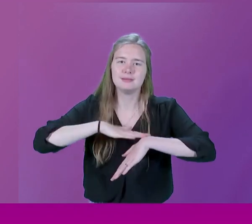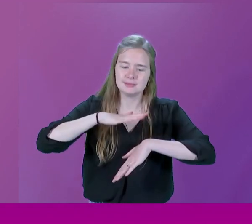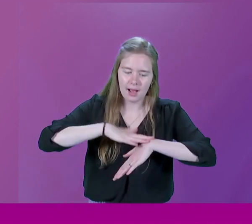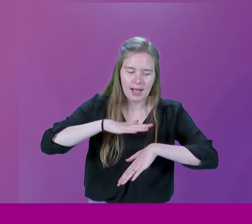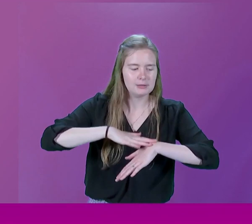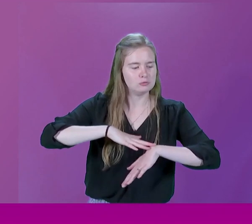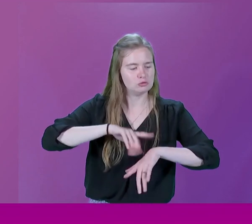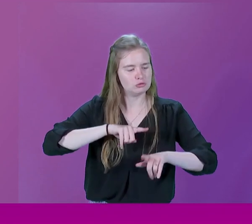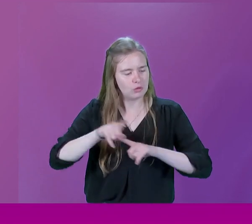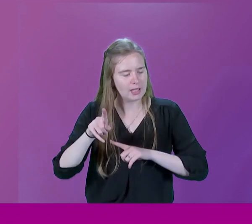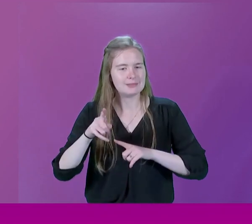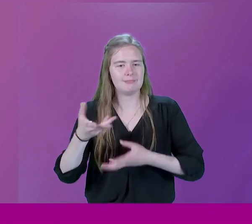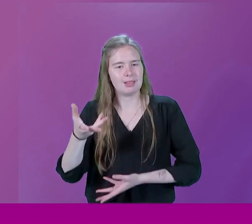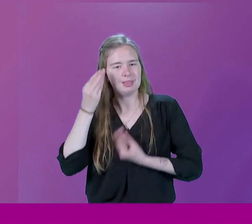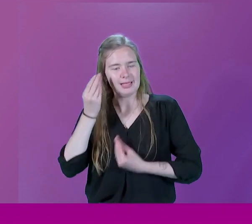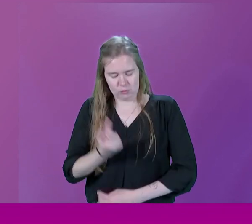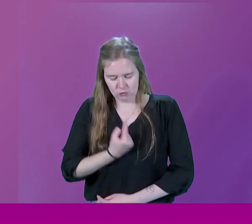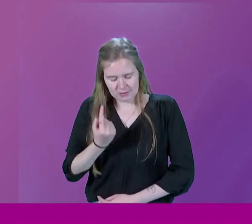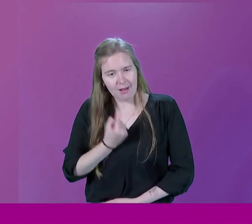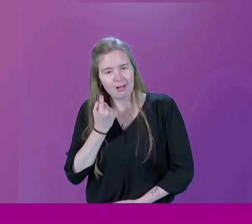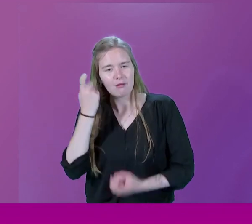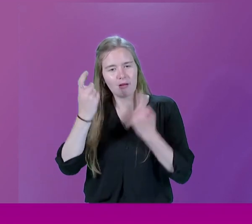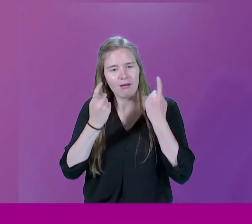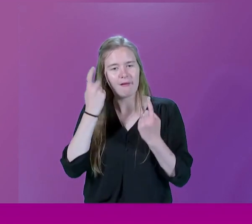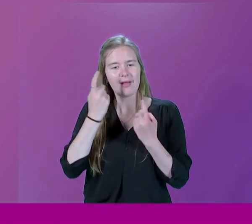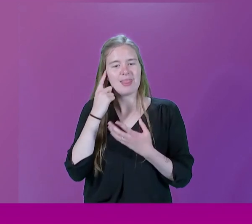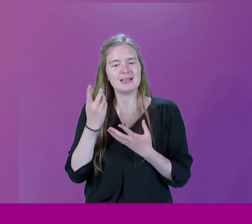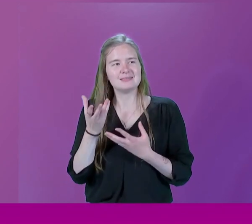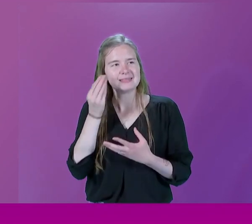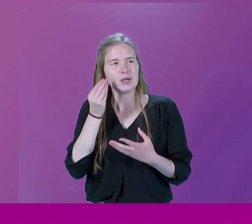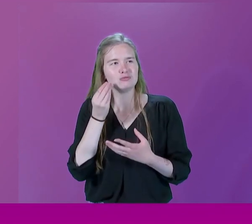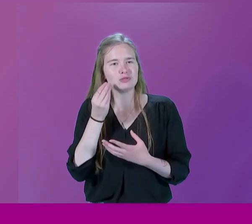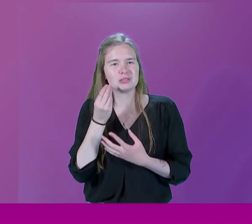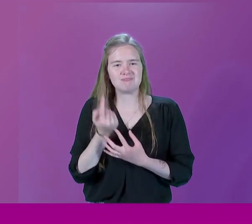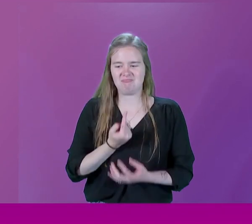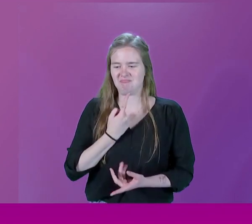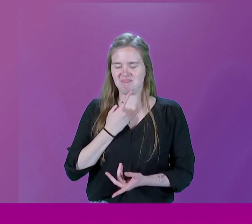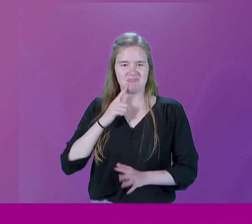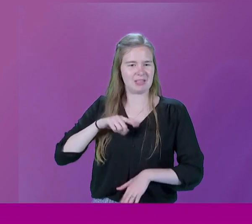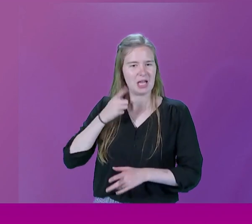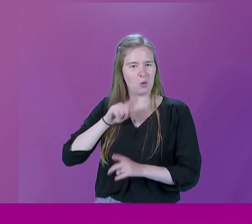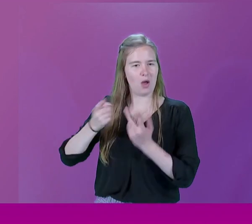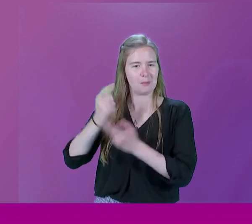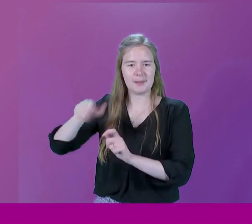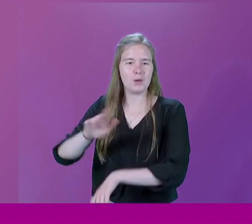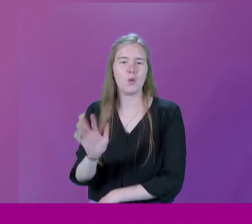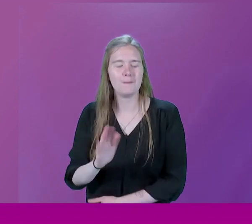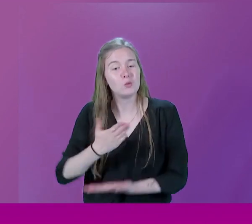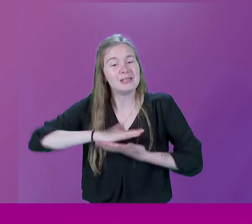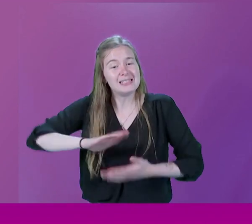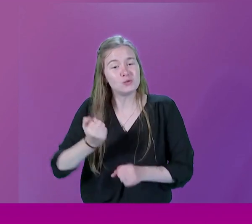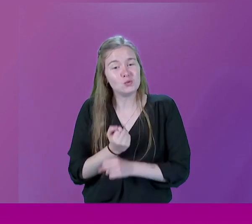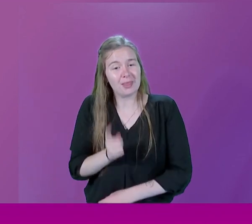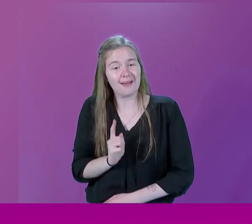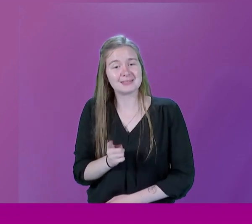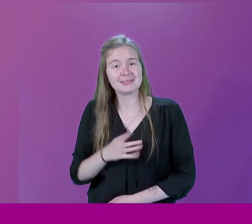time to listen to yourself. And that often sounds quite selfish, but it's a really necessary activity. It really,